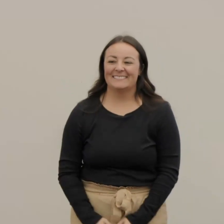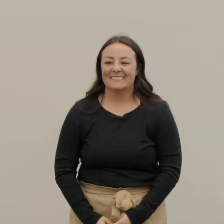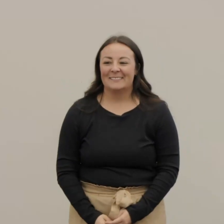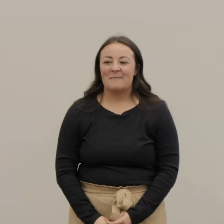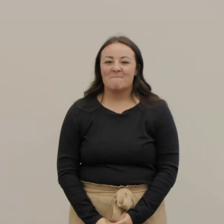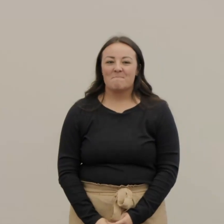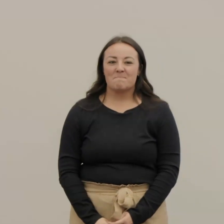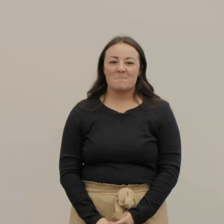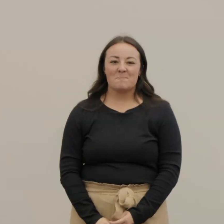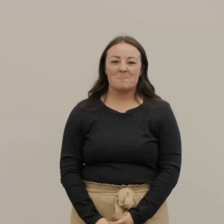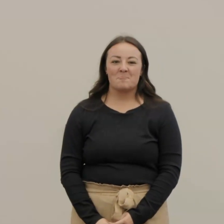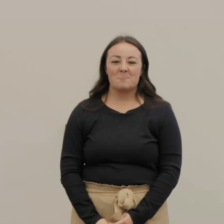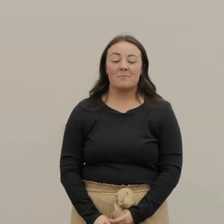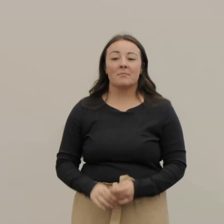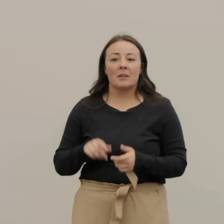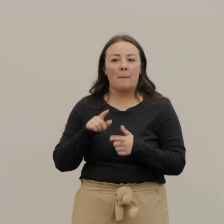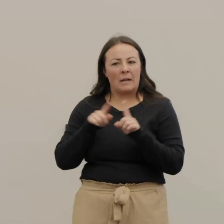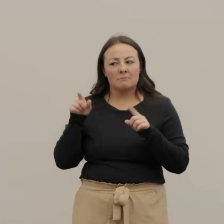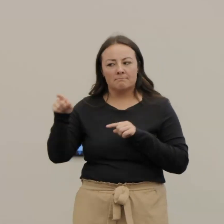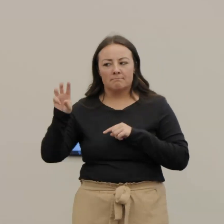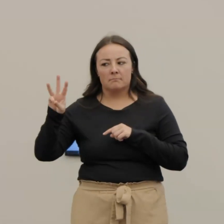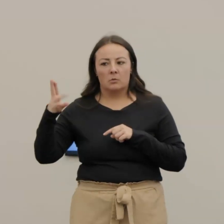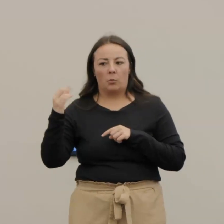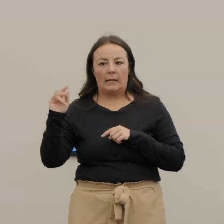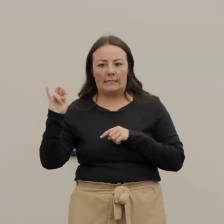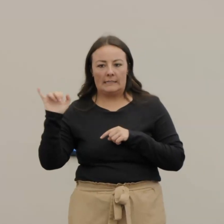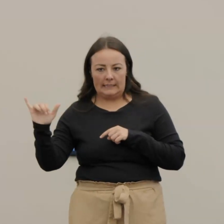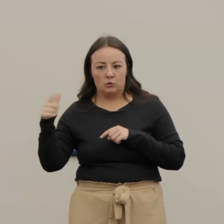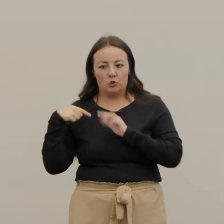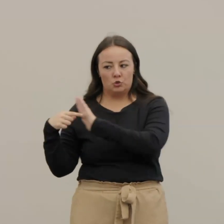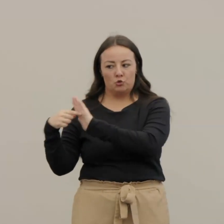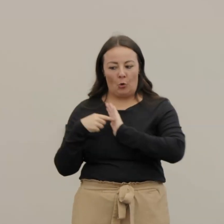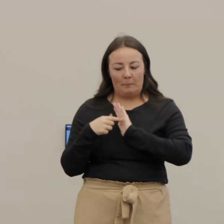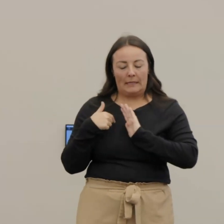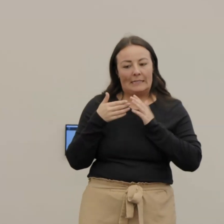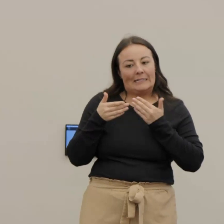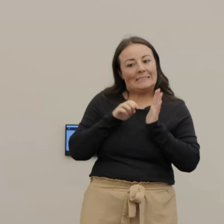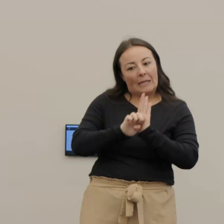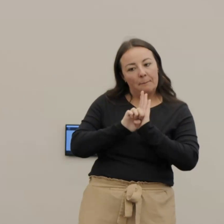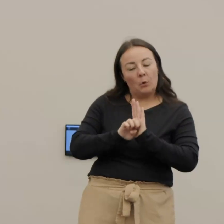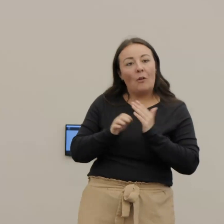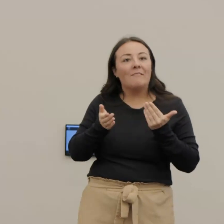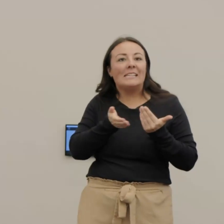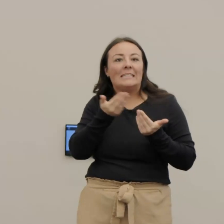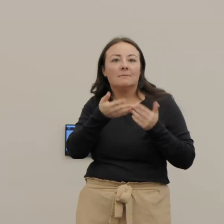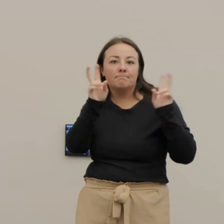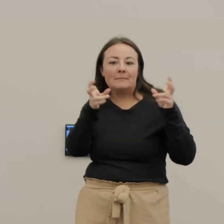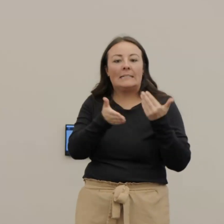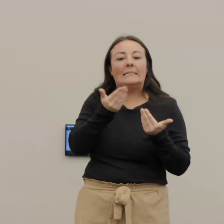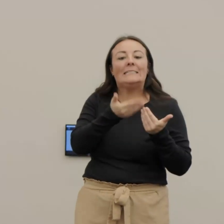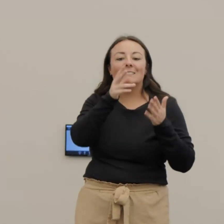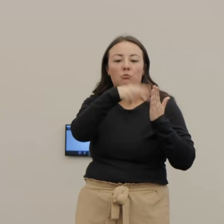And then Whitney showed me this example of easy read. Easy